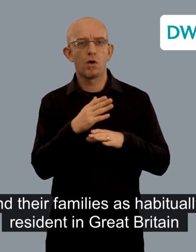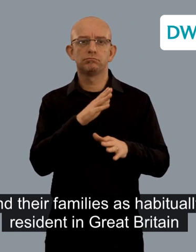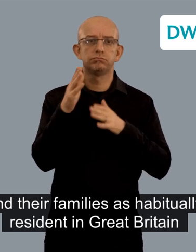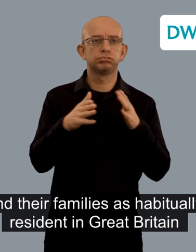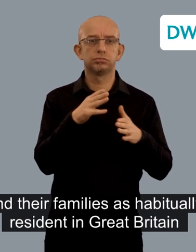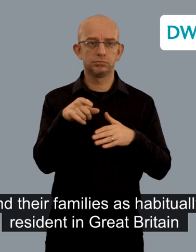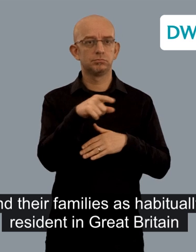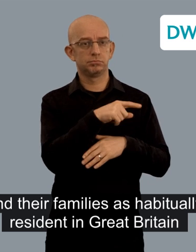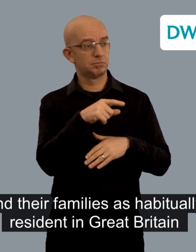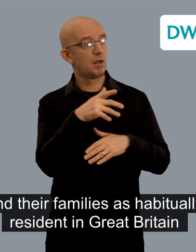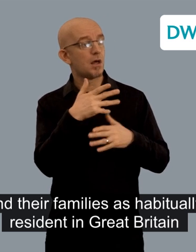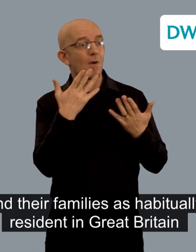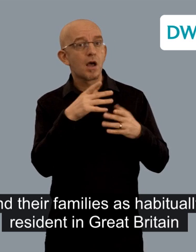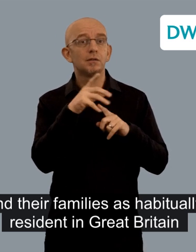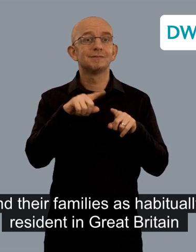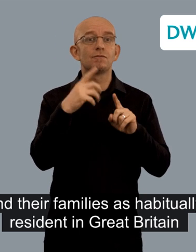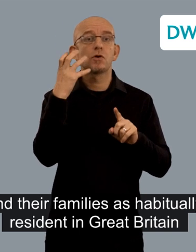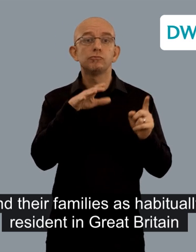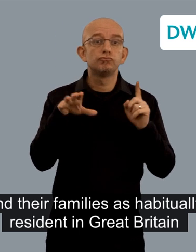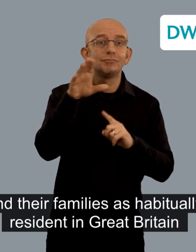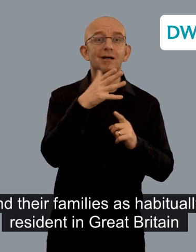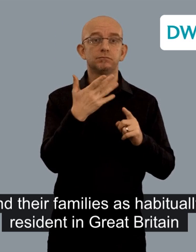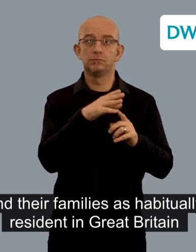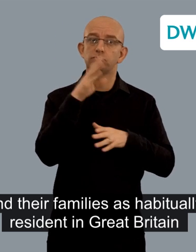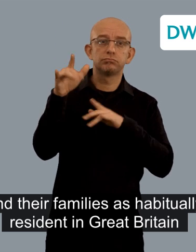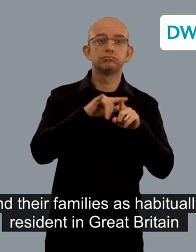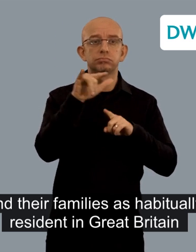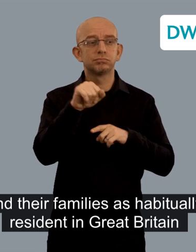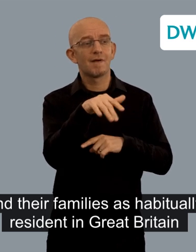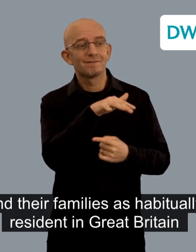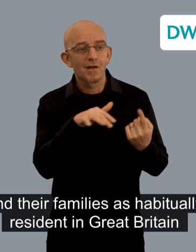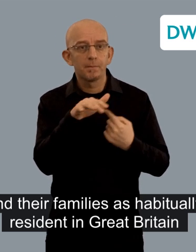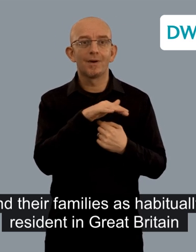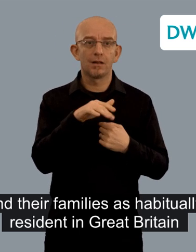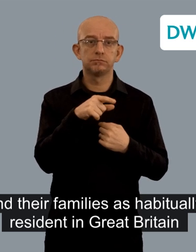habitually resident in Great Britain when serving and stationed abroad.